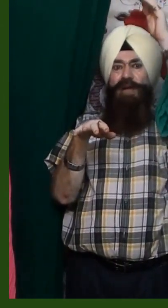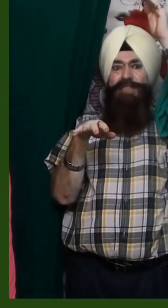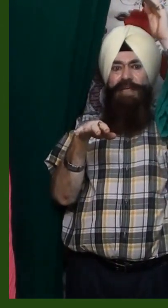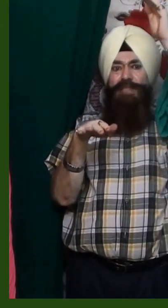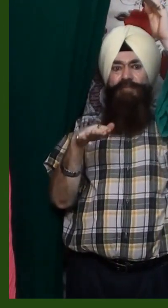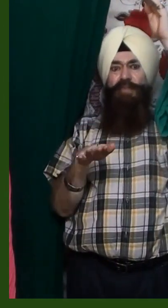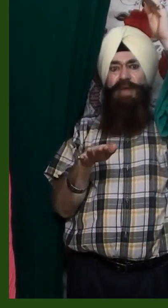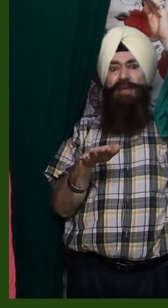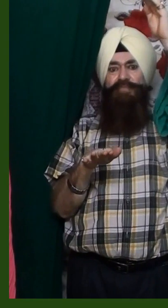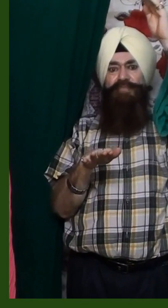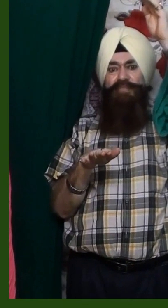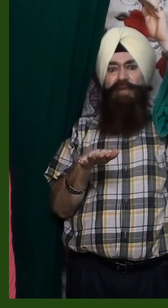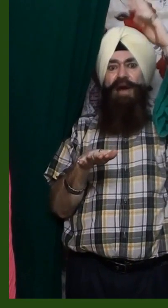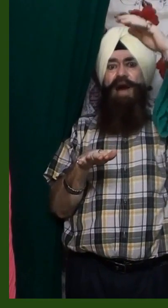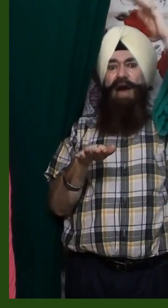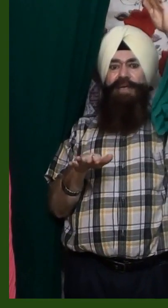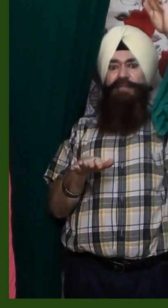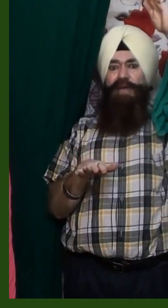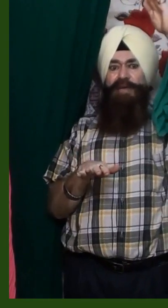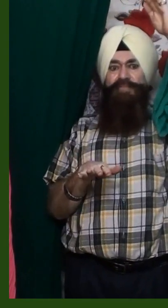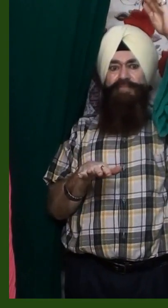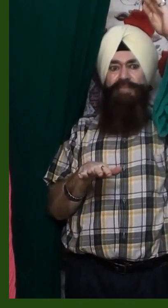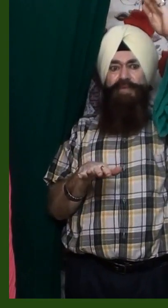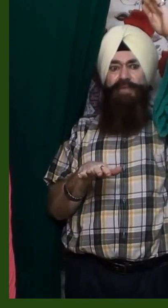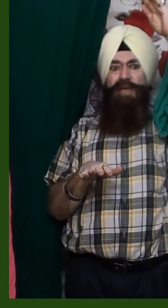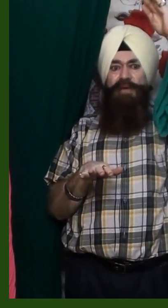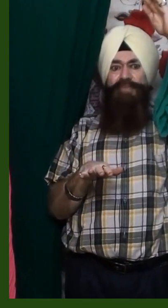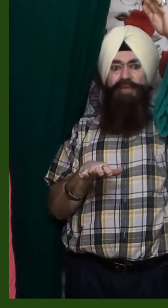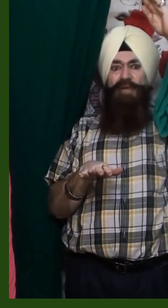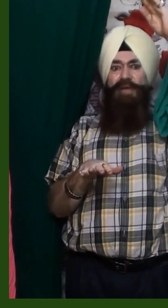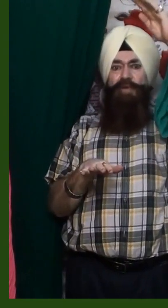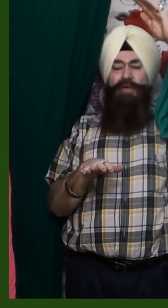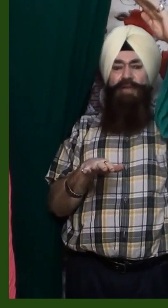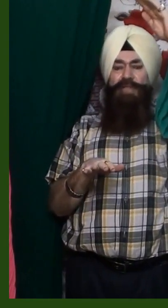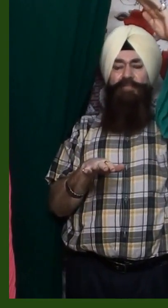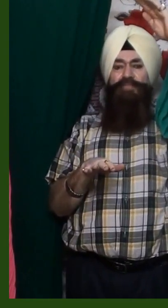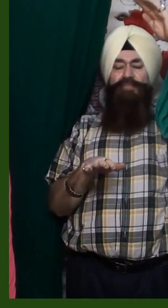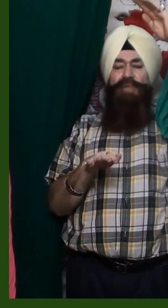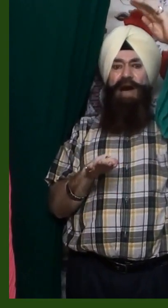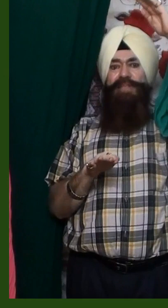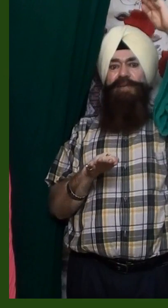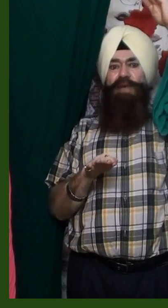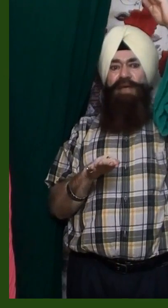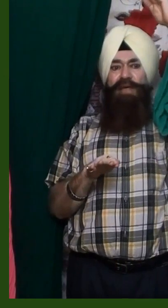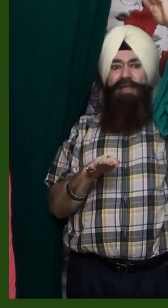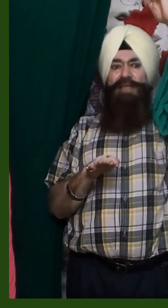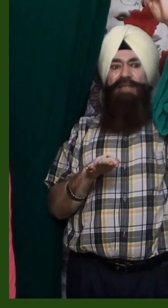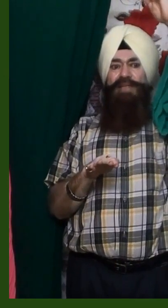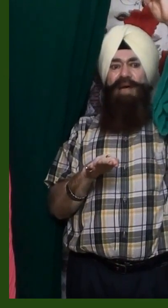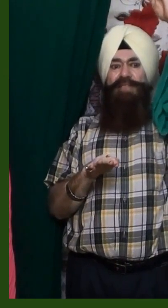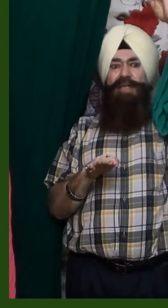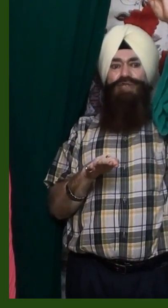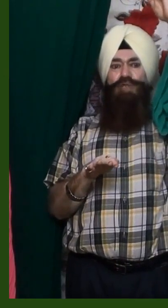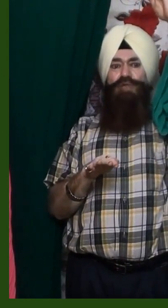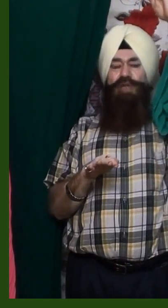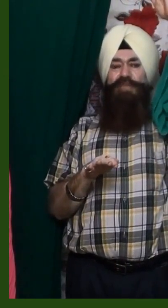very far distance from me, higher than me, okay, because higher than me, there